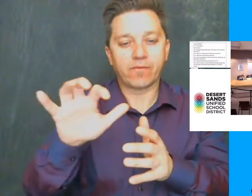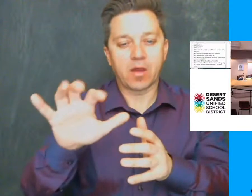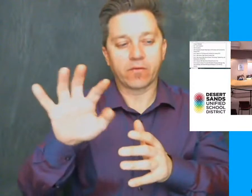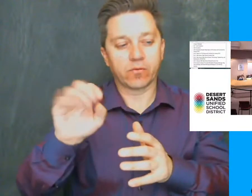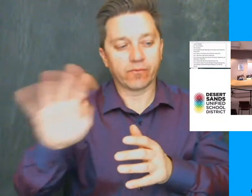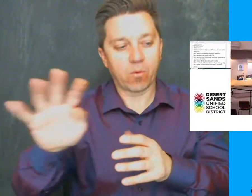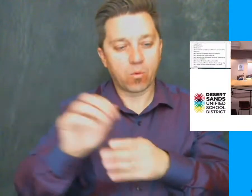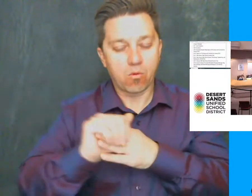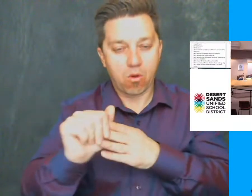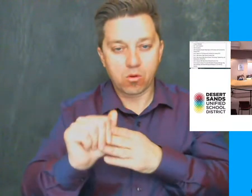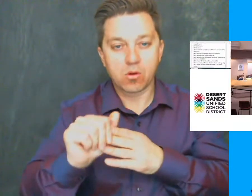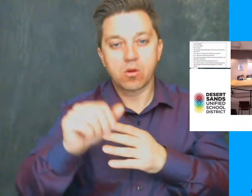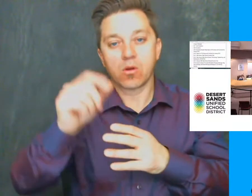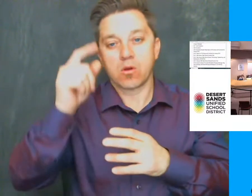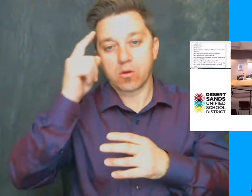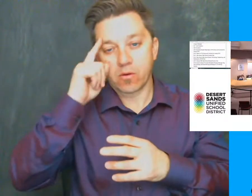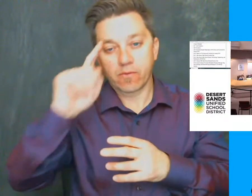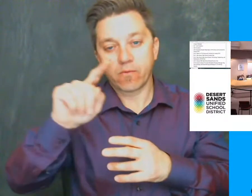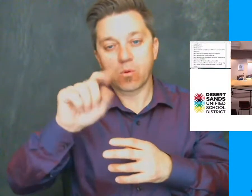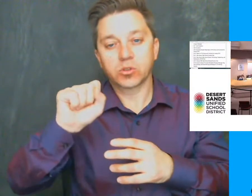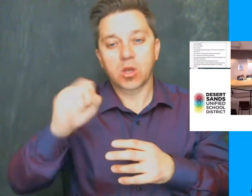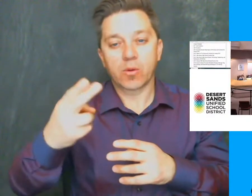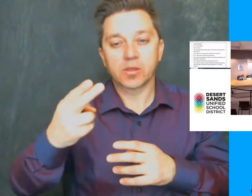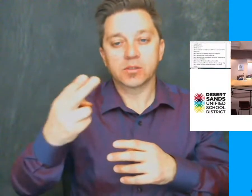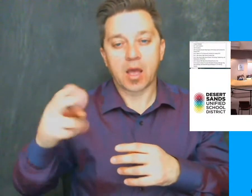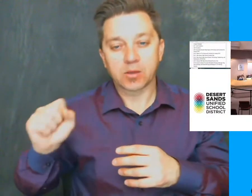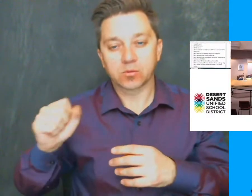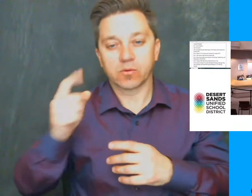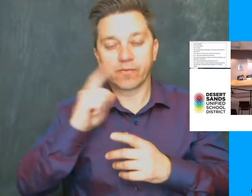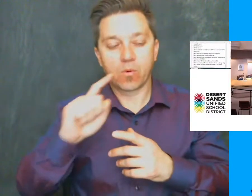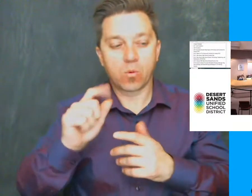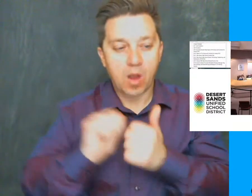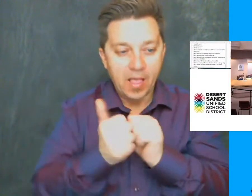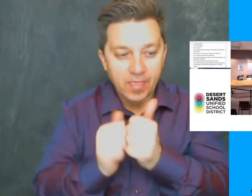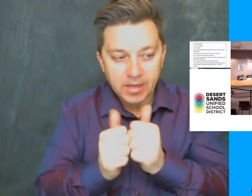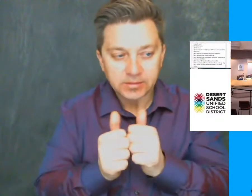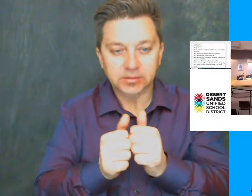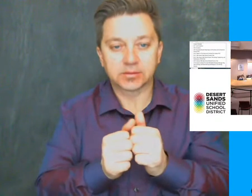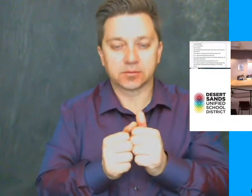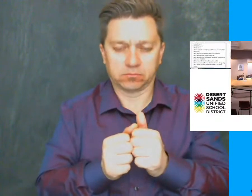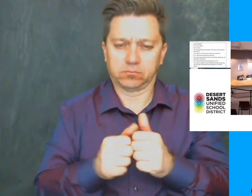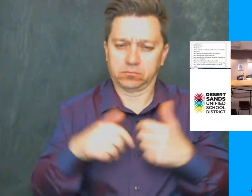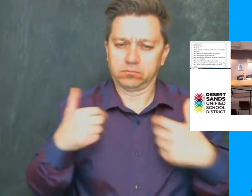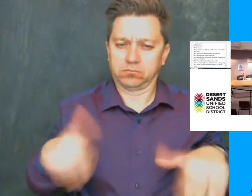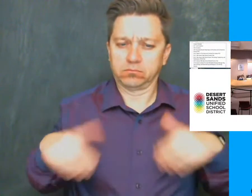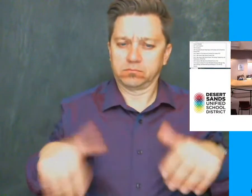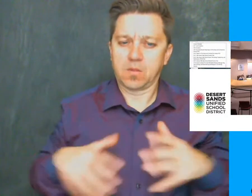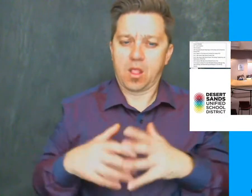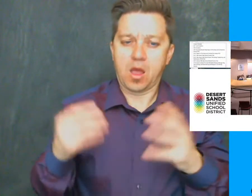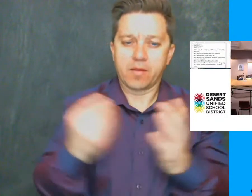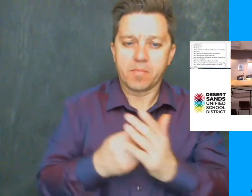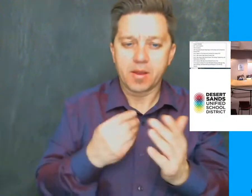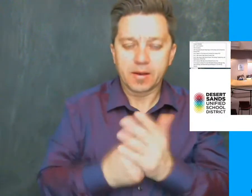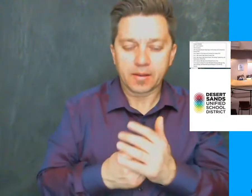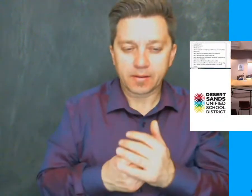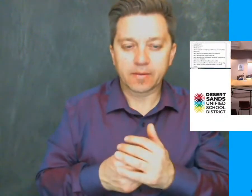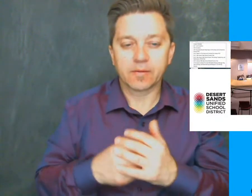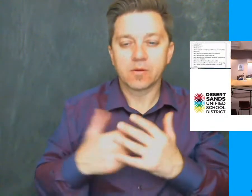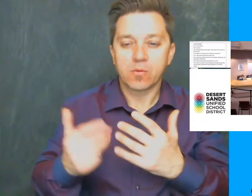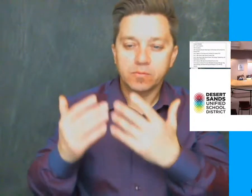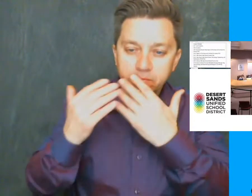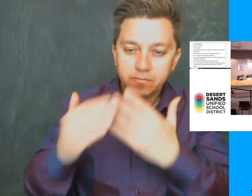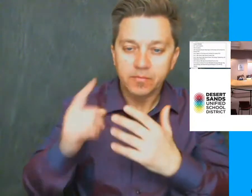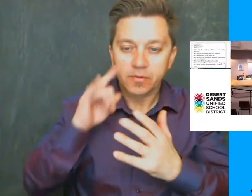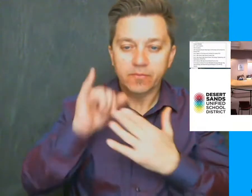$5,504 to our Shadow Hills High School for athletics. I mean, that's a lot of money. So I want to thank them.